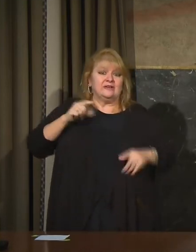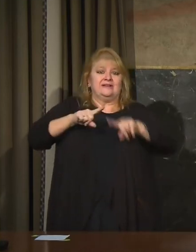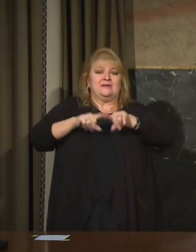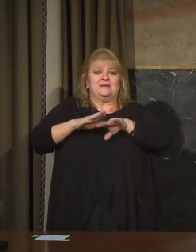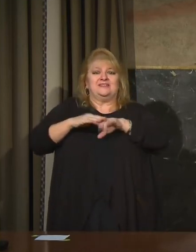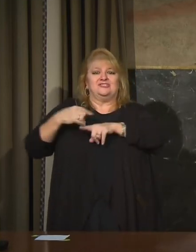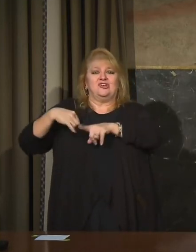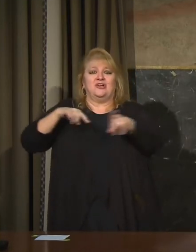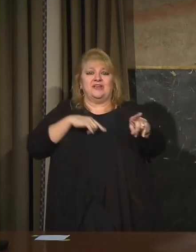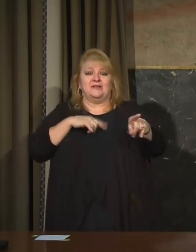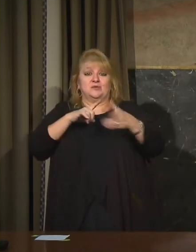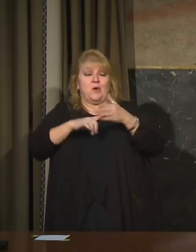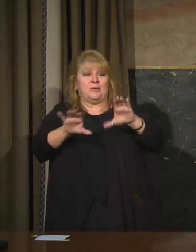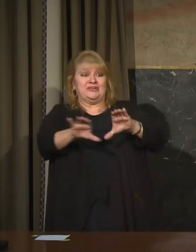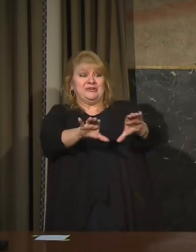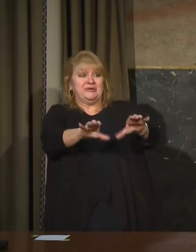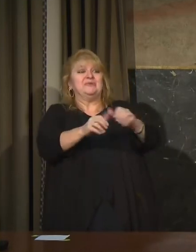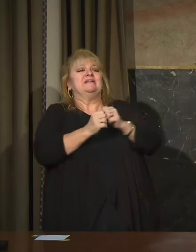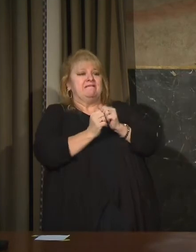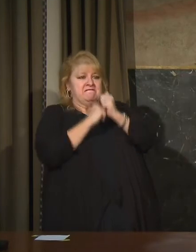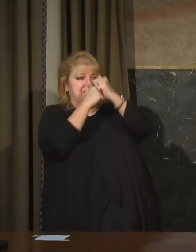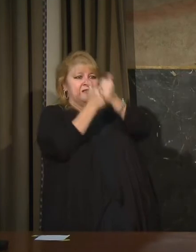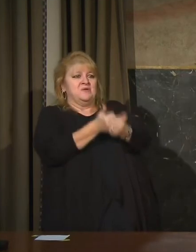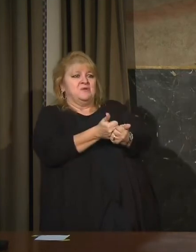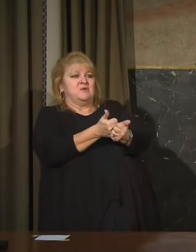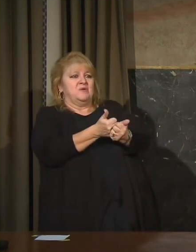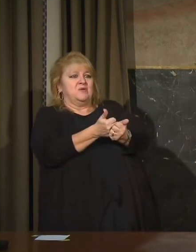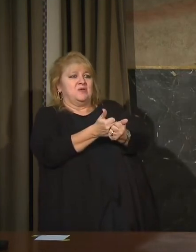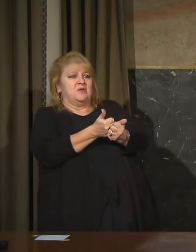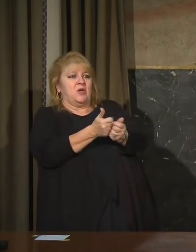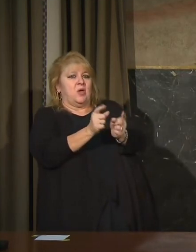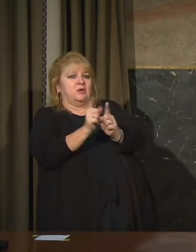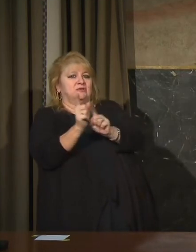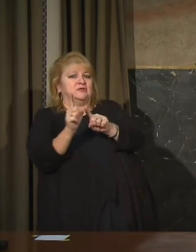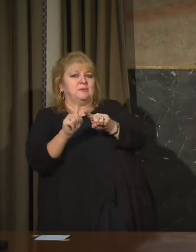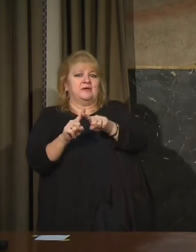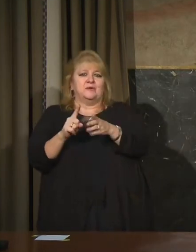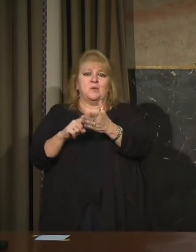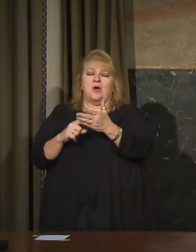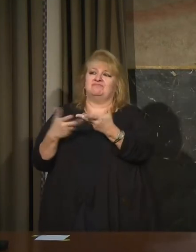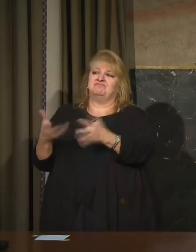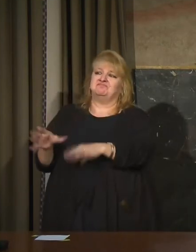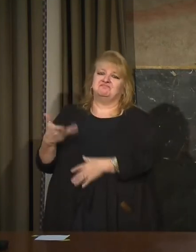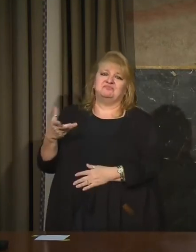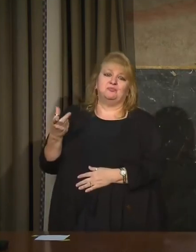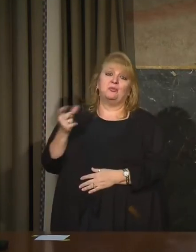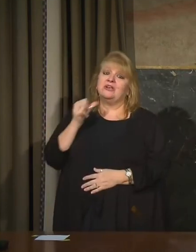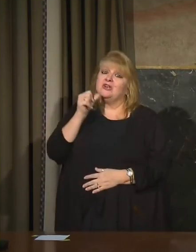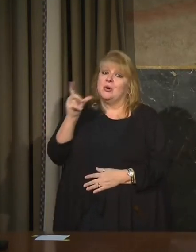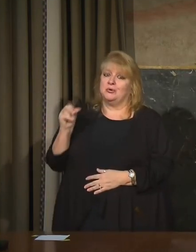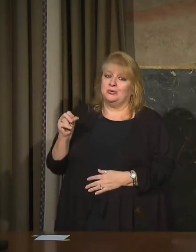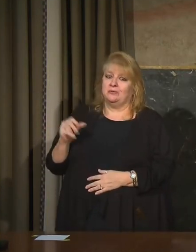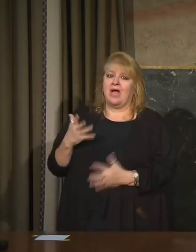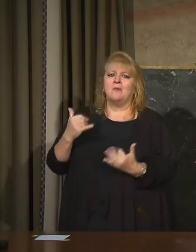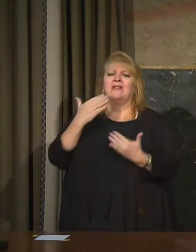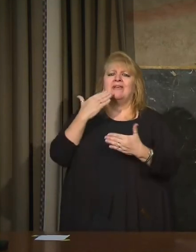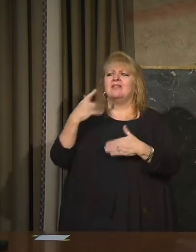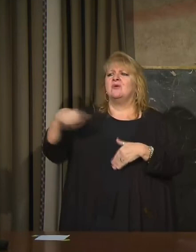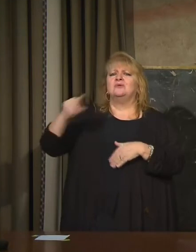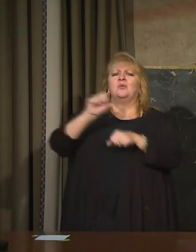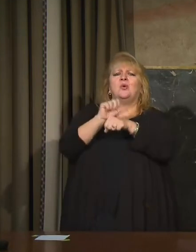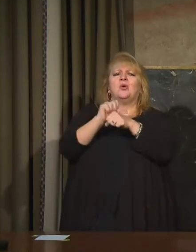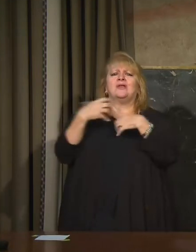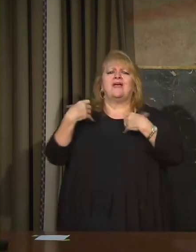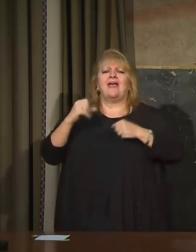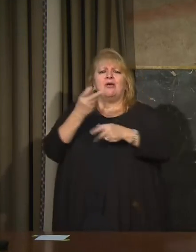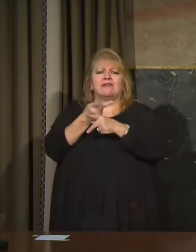what we don't do, the decisions that we make. I want to thank our healthcare workers, our pharmacists, our